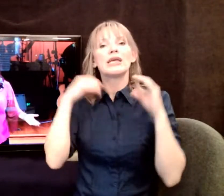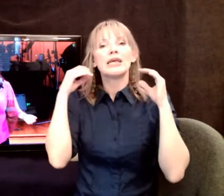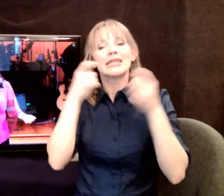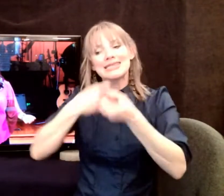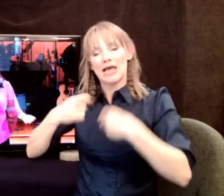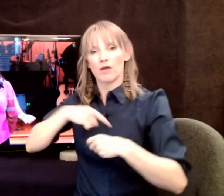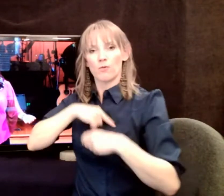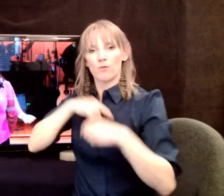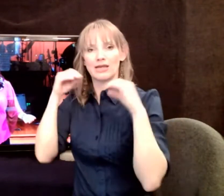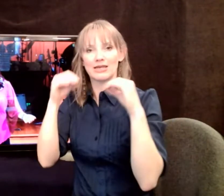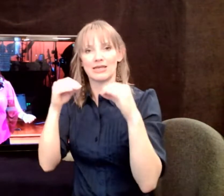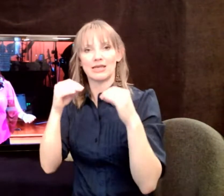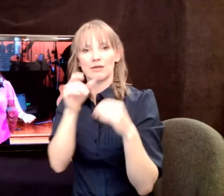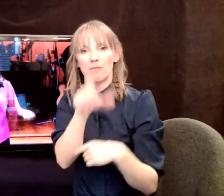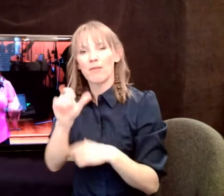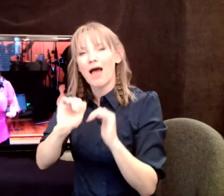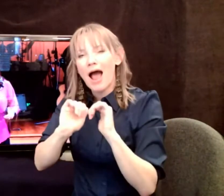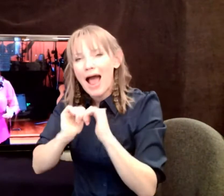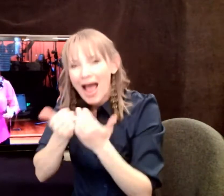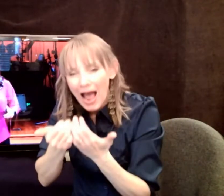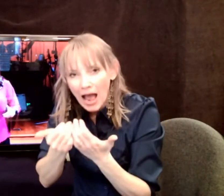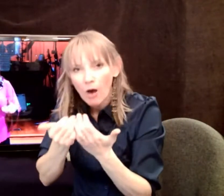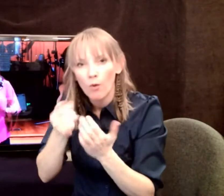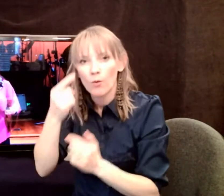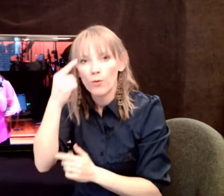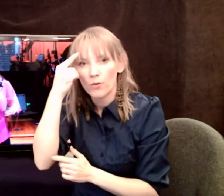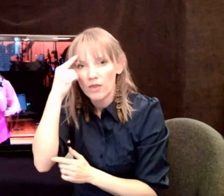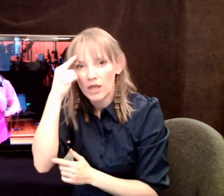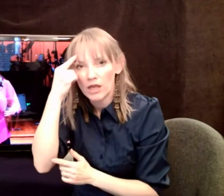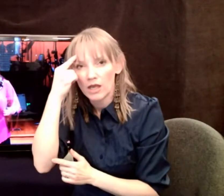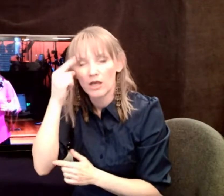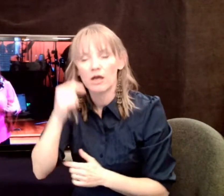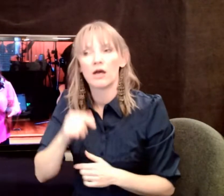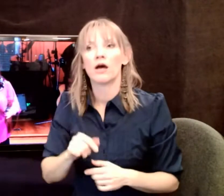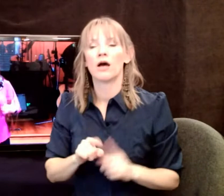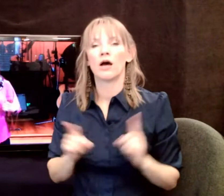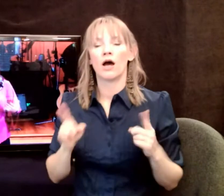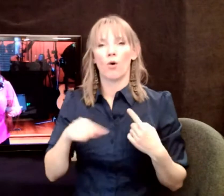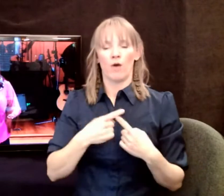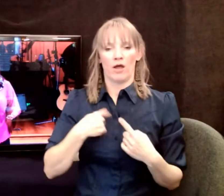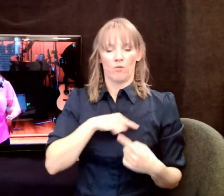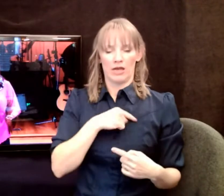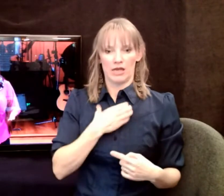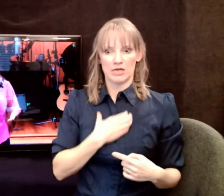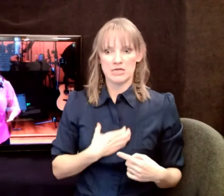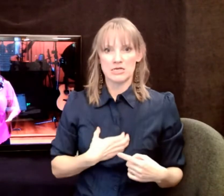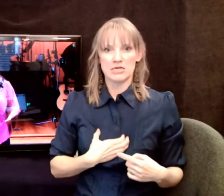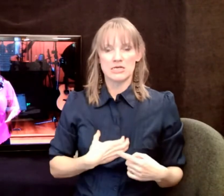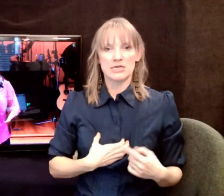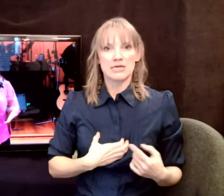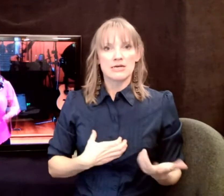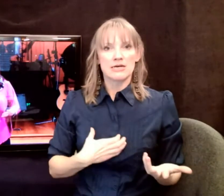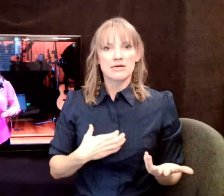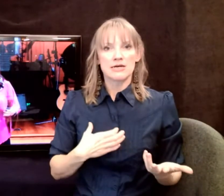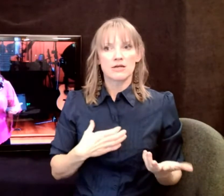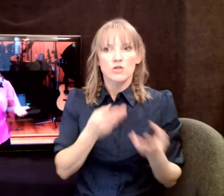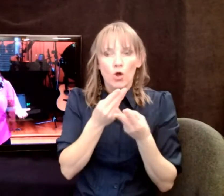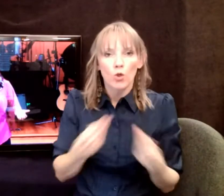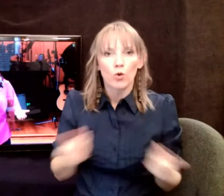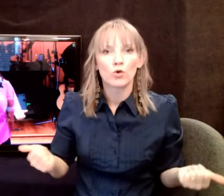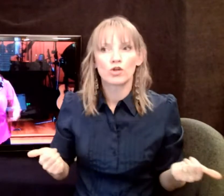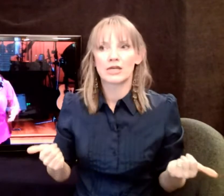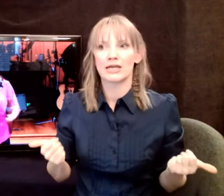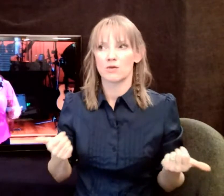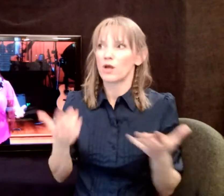think. But I know that when we're hungry for understanding and solutions, we wish that people would just teach us what to